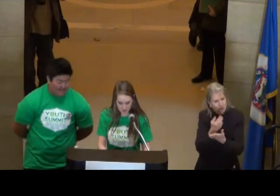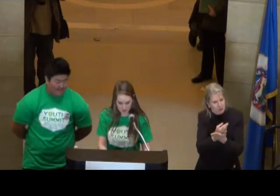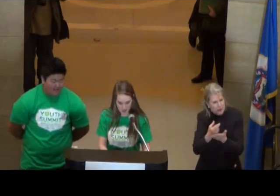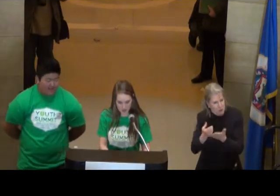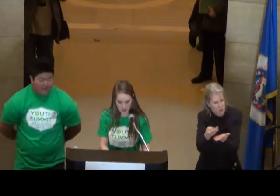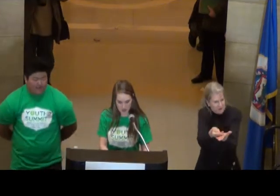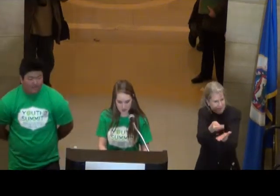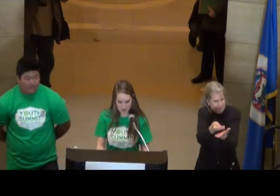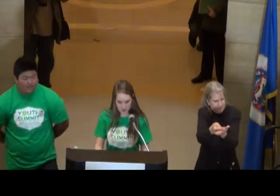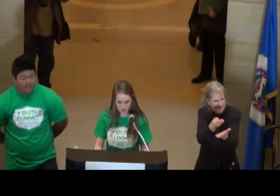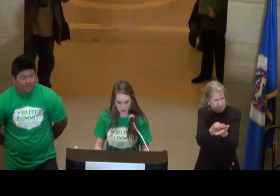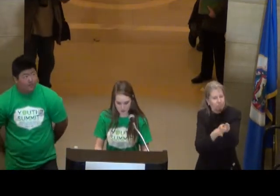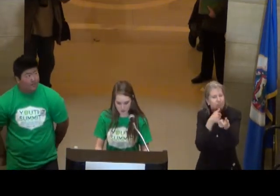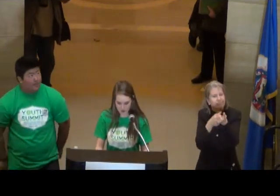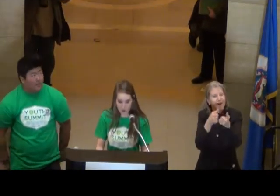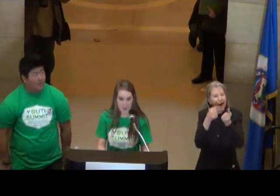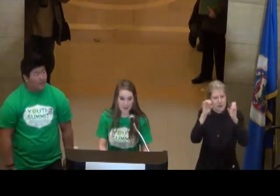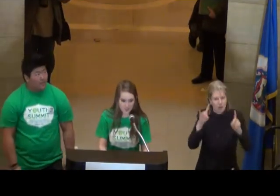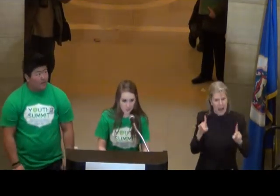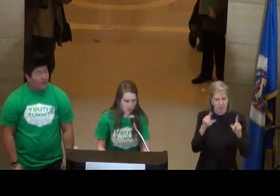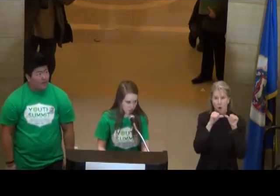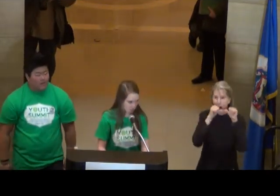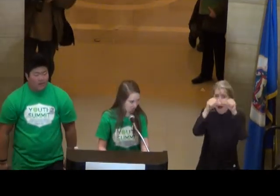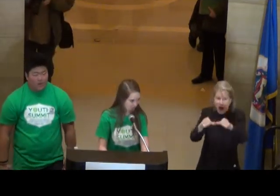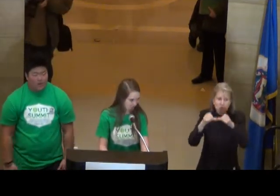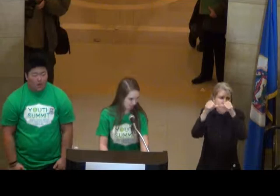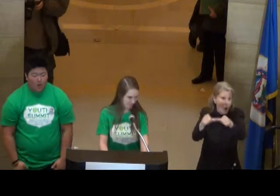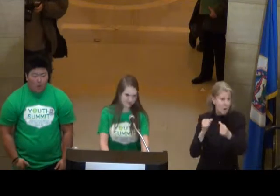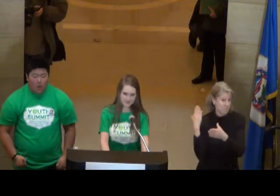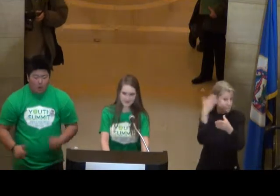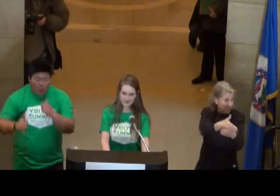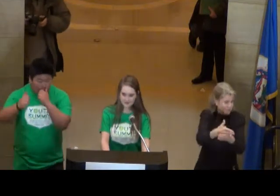For educators on bullying prevention and intervention.